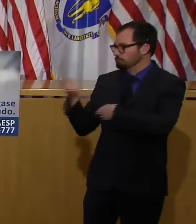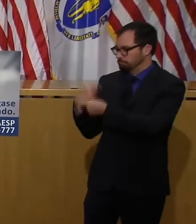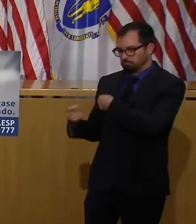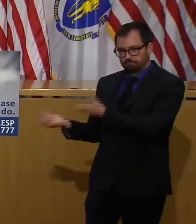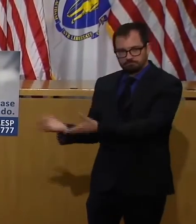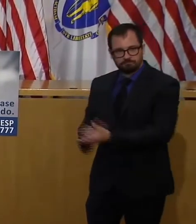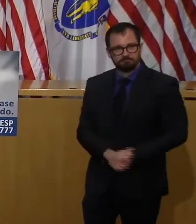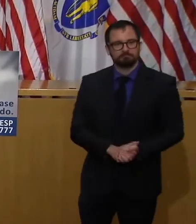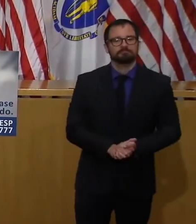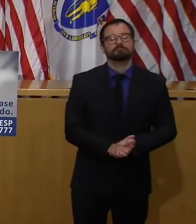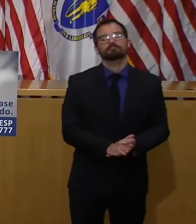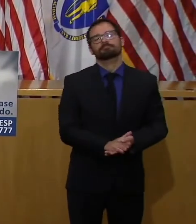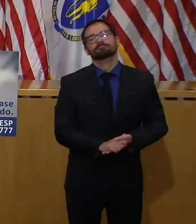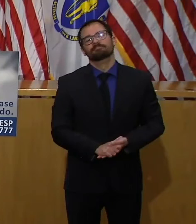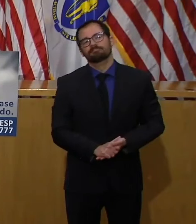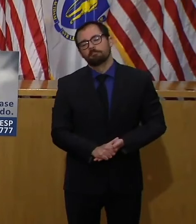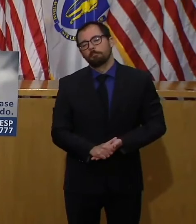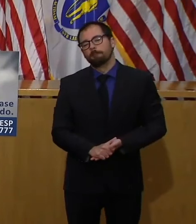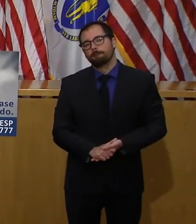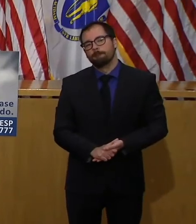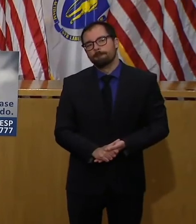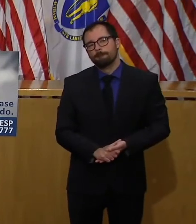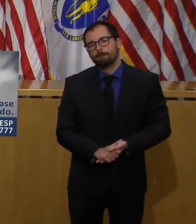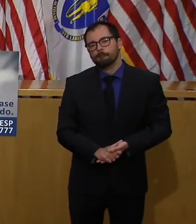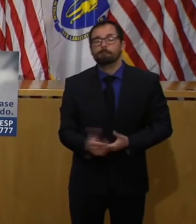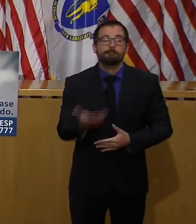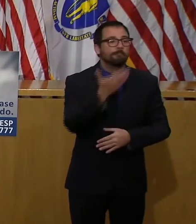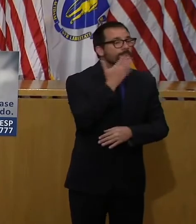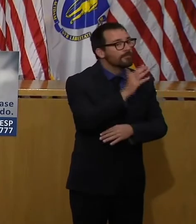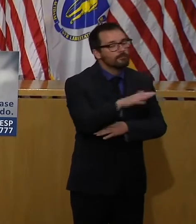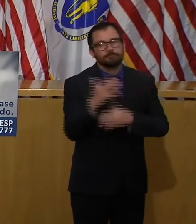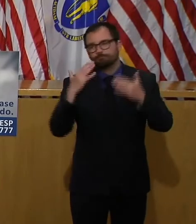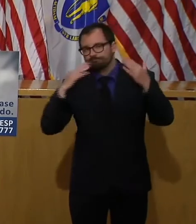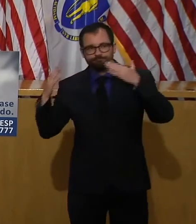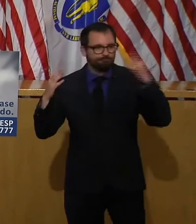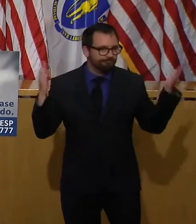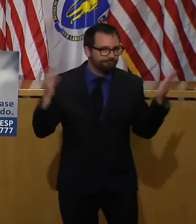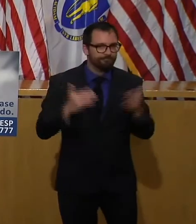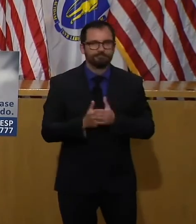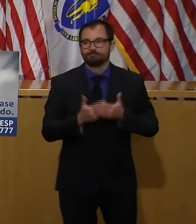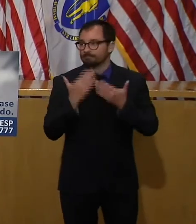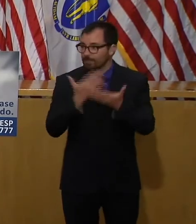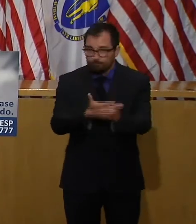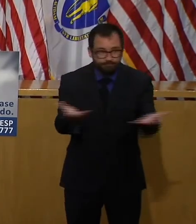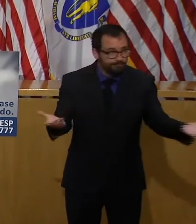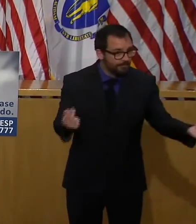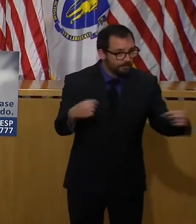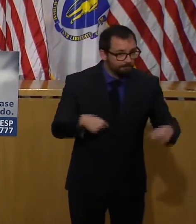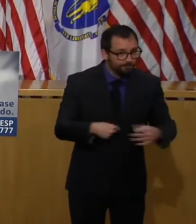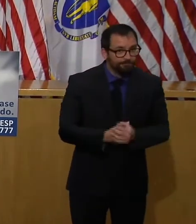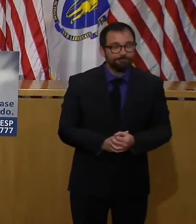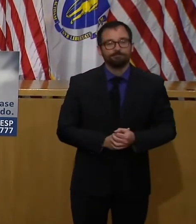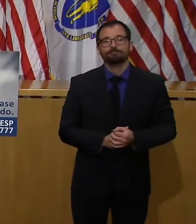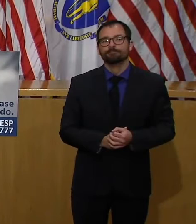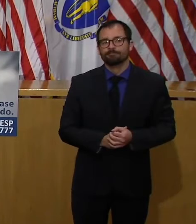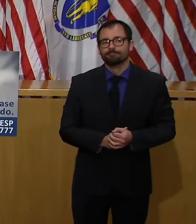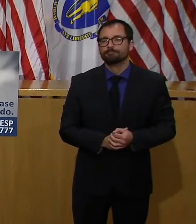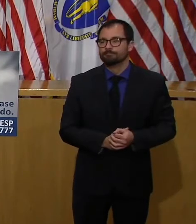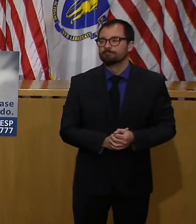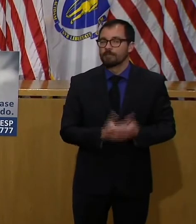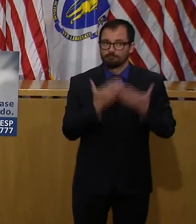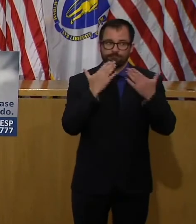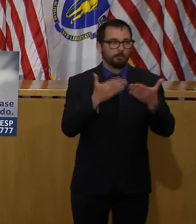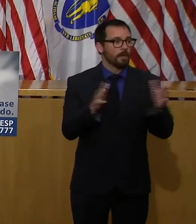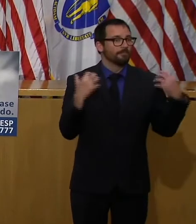Good afternoon. Thank you, Governor, Lieutenant Governor, and our colleagues in public health. As you heard from the Governor, Damon, and